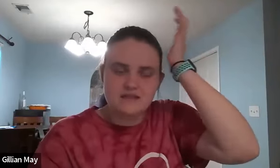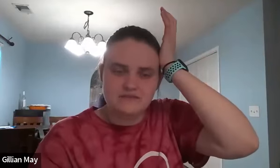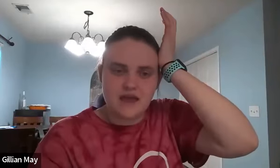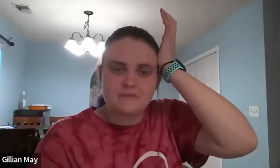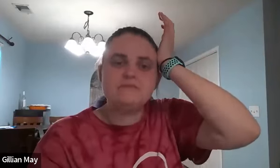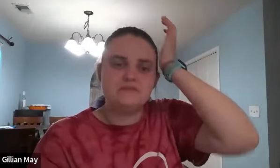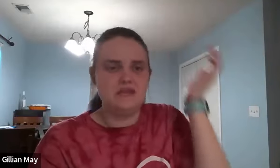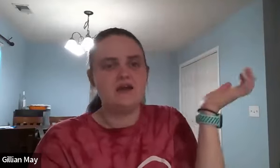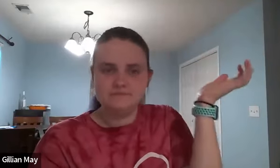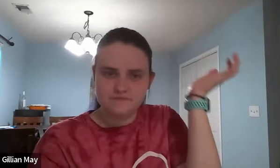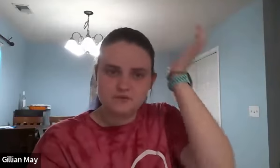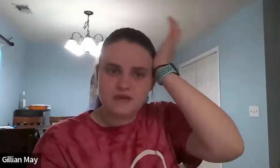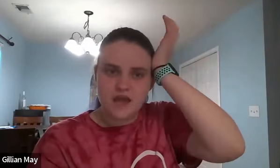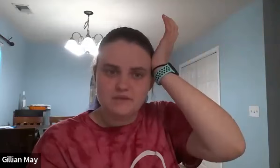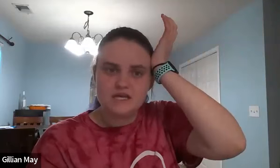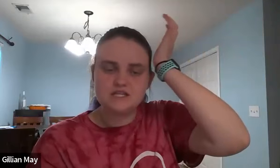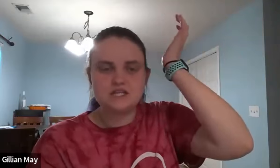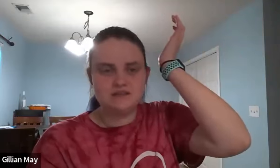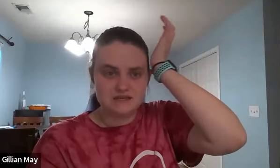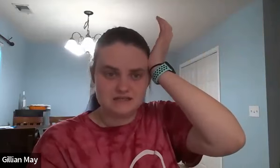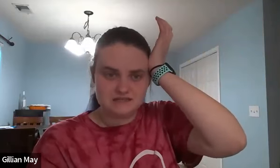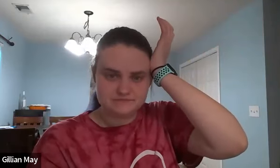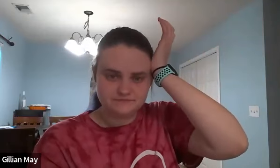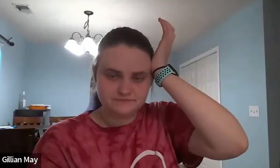like that. Yeah. So cabbage and lettuce.